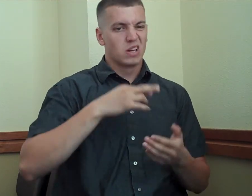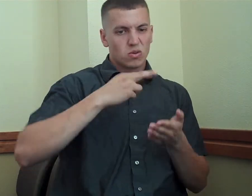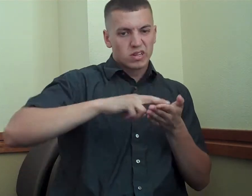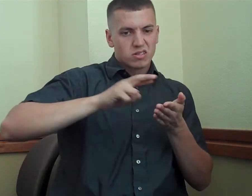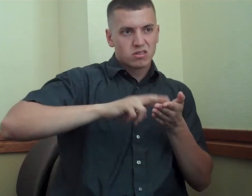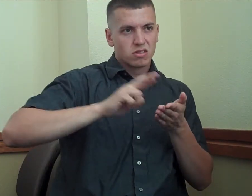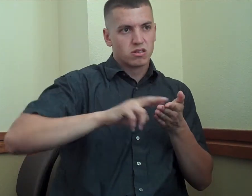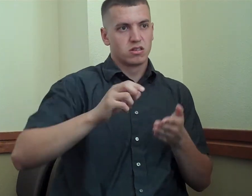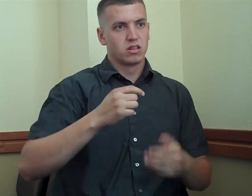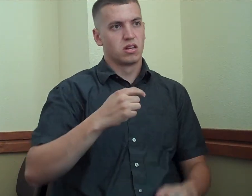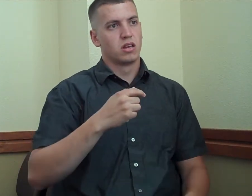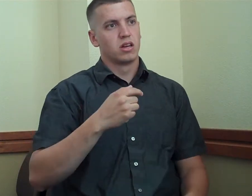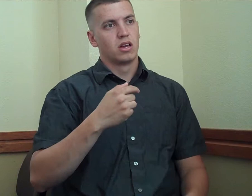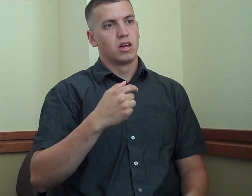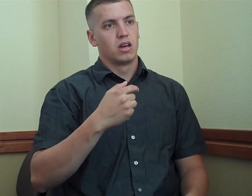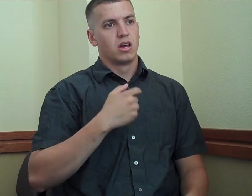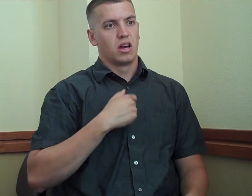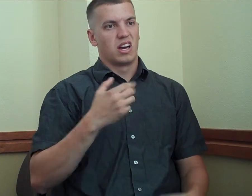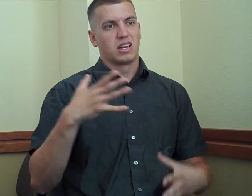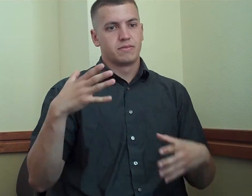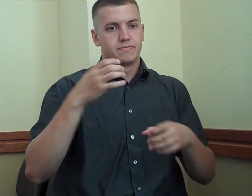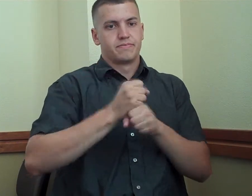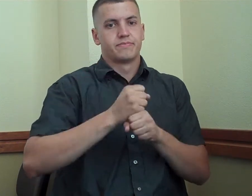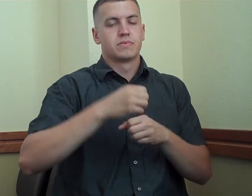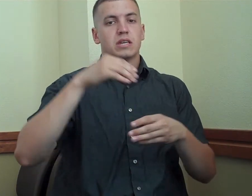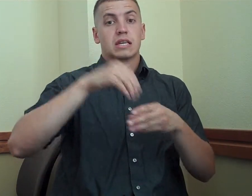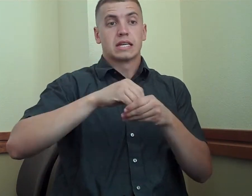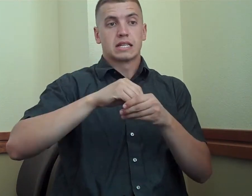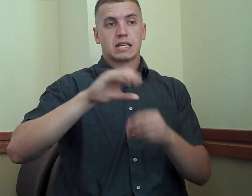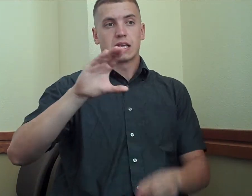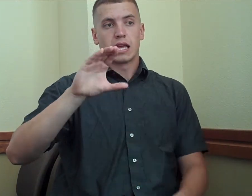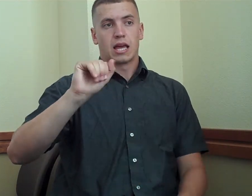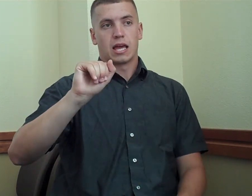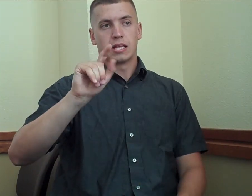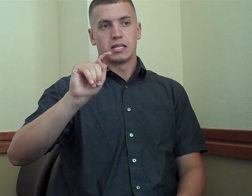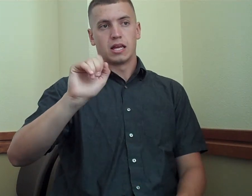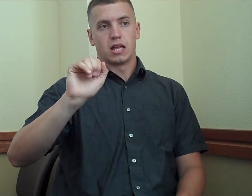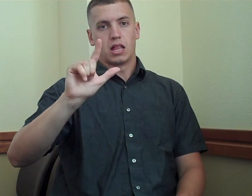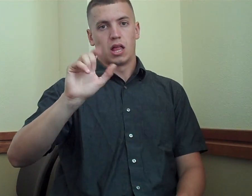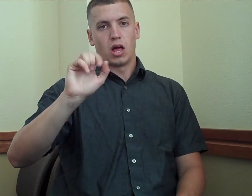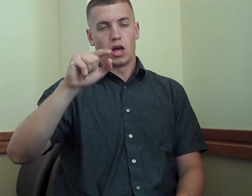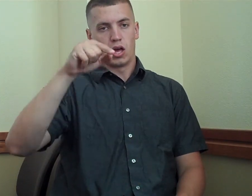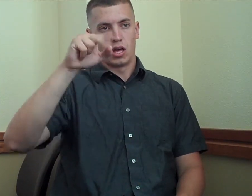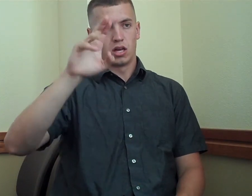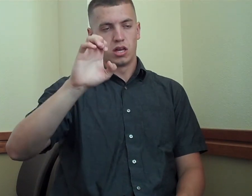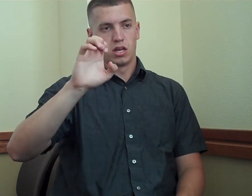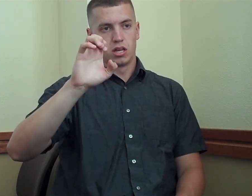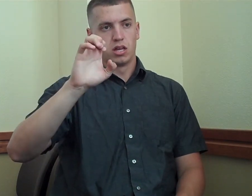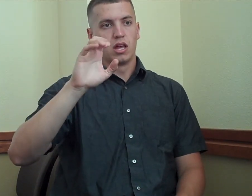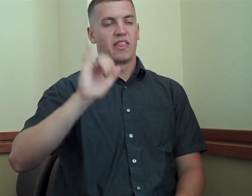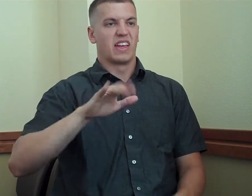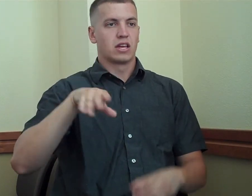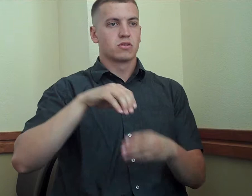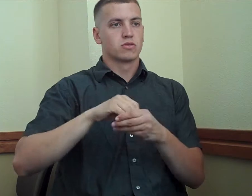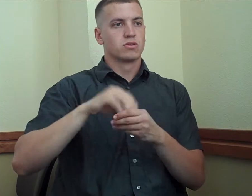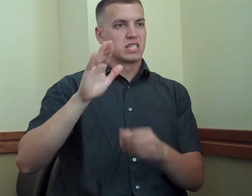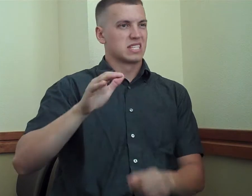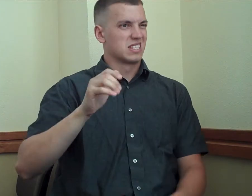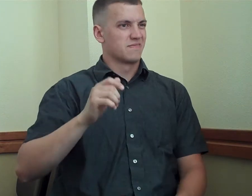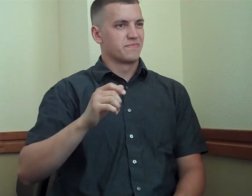it's a product catalog of this one pig, and it carries a duplicate of its ear tag on the back. And it consists of 7